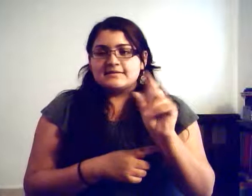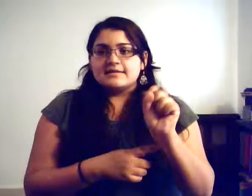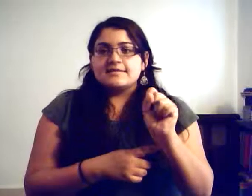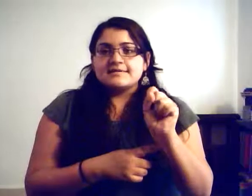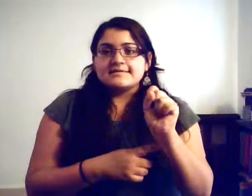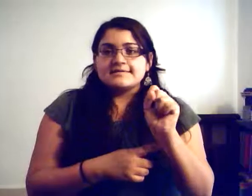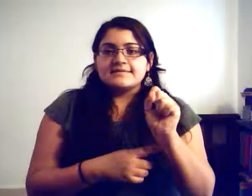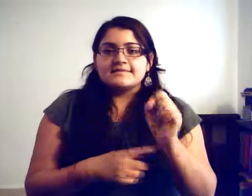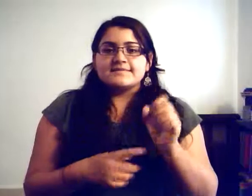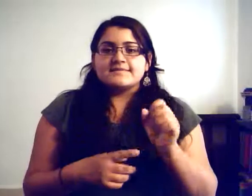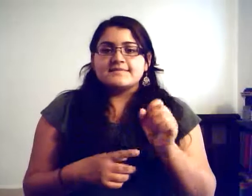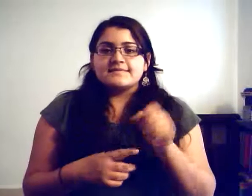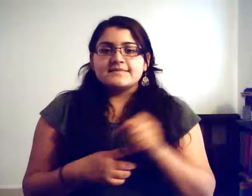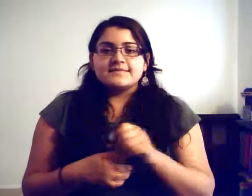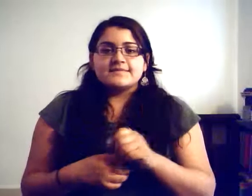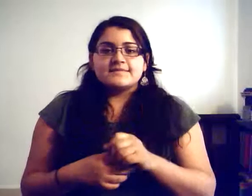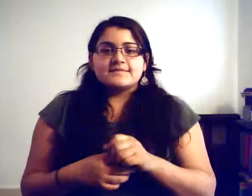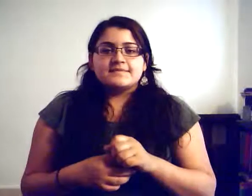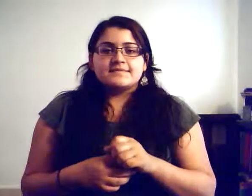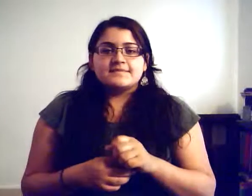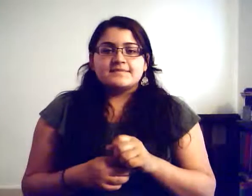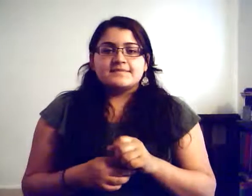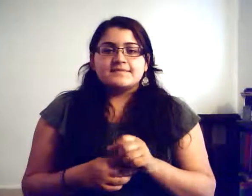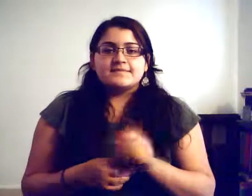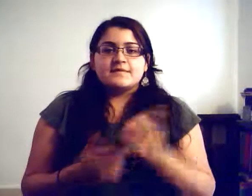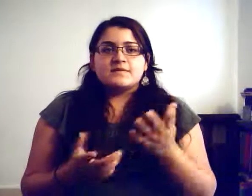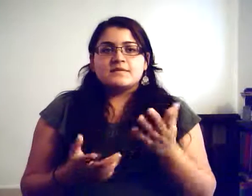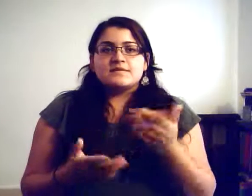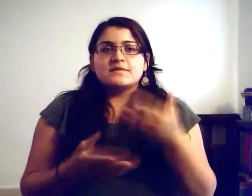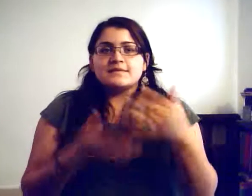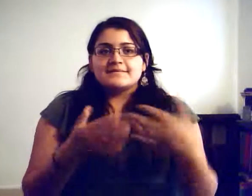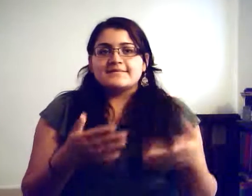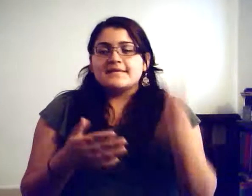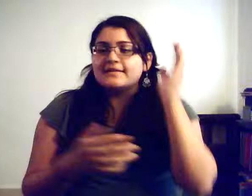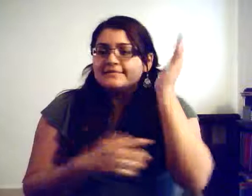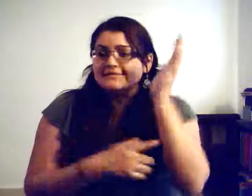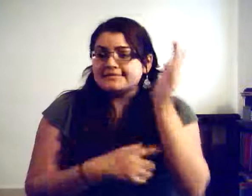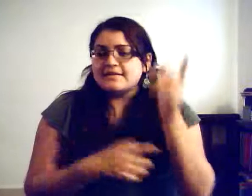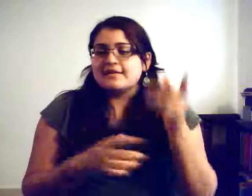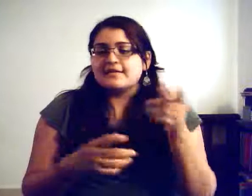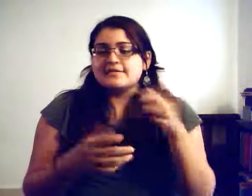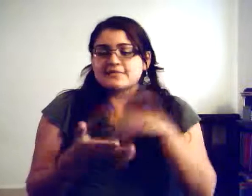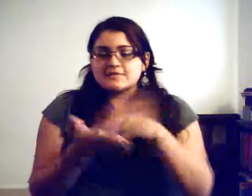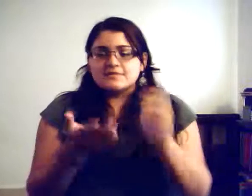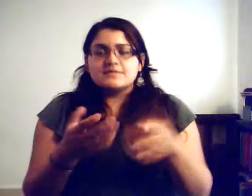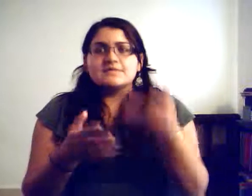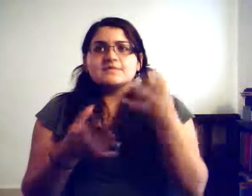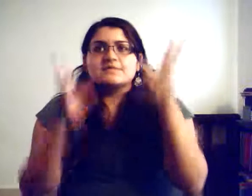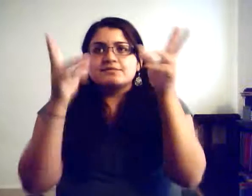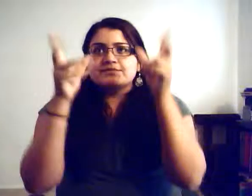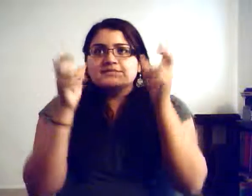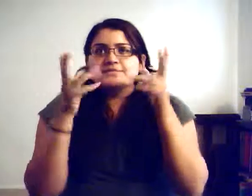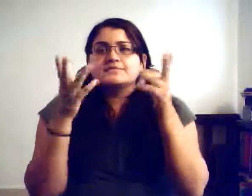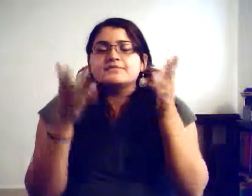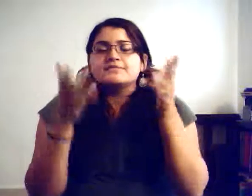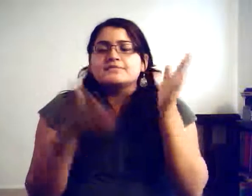then apply to their research projects. So in that 3-week period after his lecture, we did all kinds of